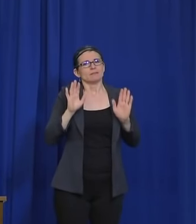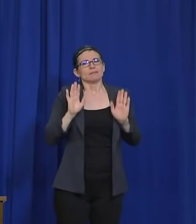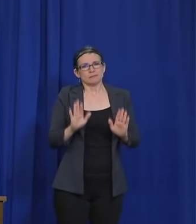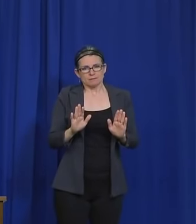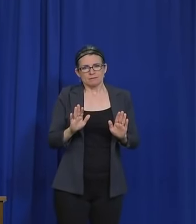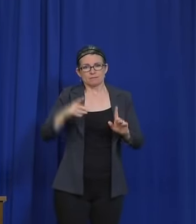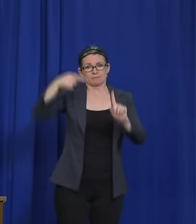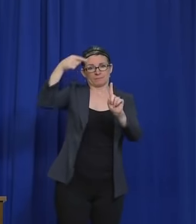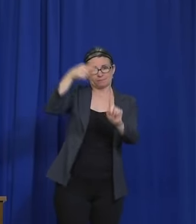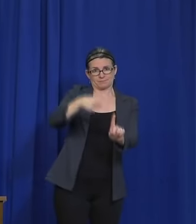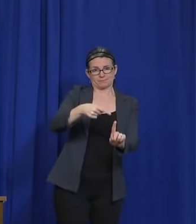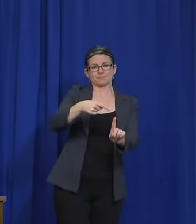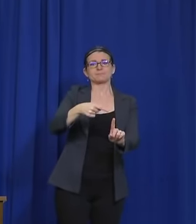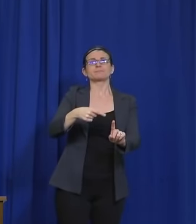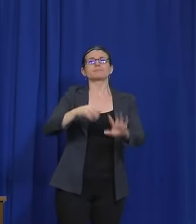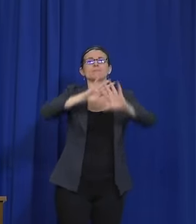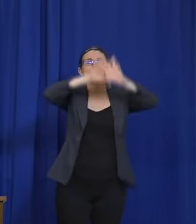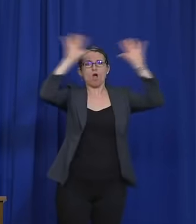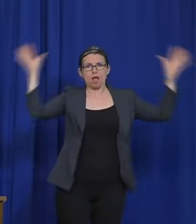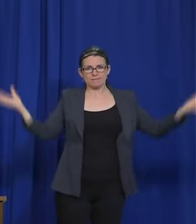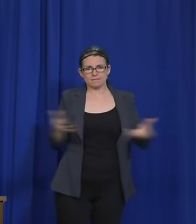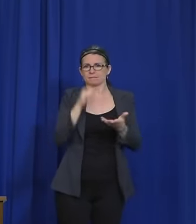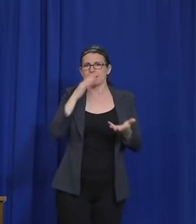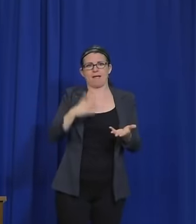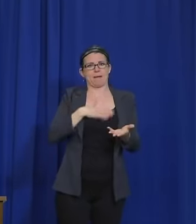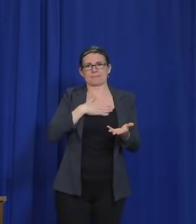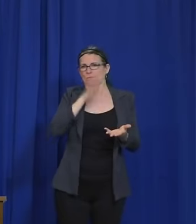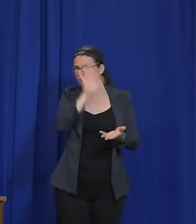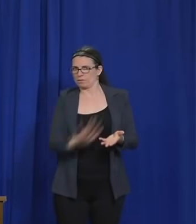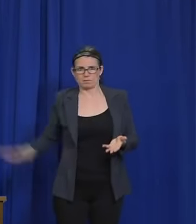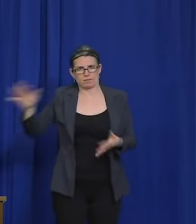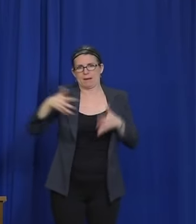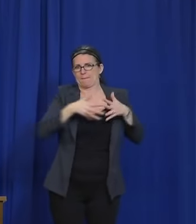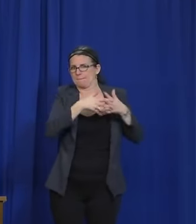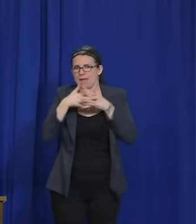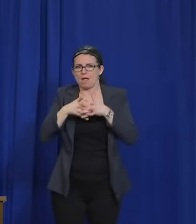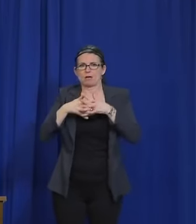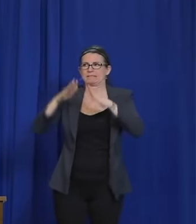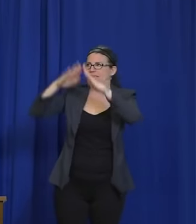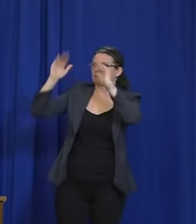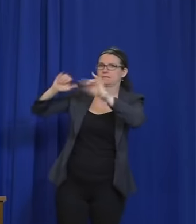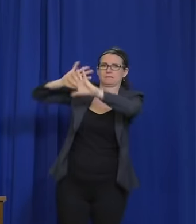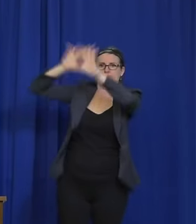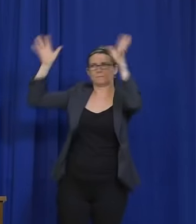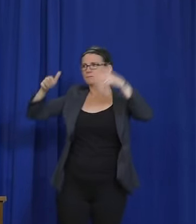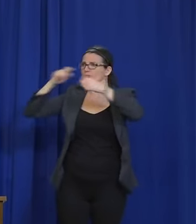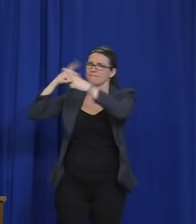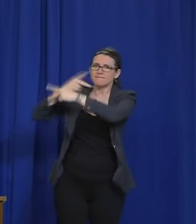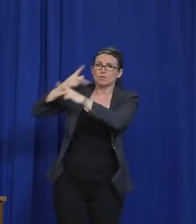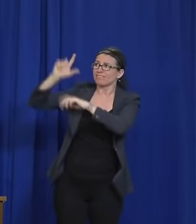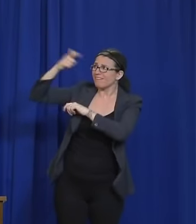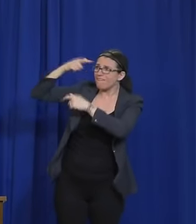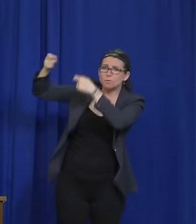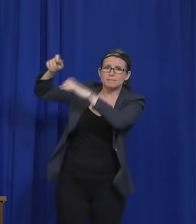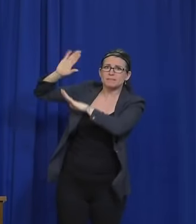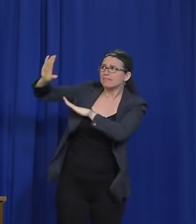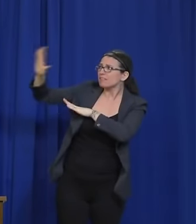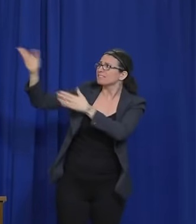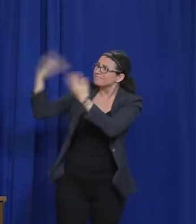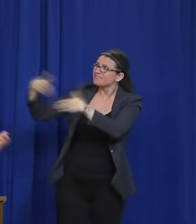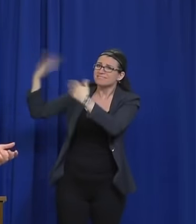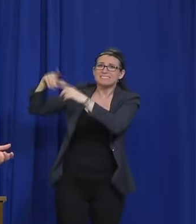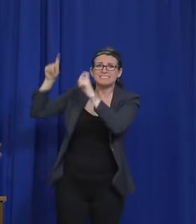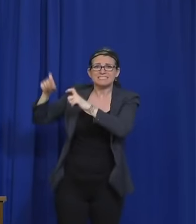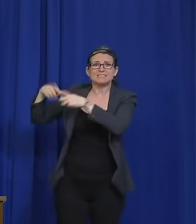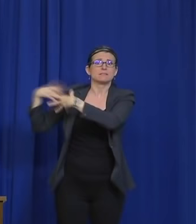Maine. It is not for lack of trying. I am a witness to the fact that the governor, on virtually every call with Washington, will raise this